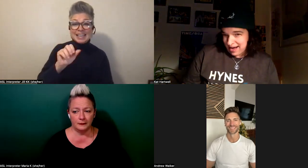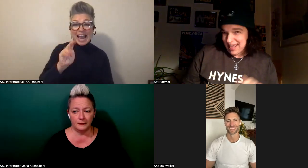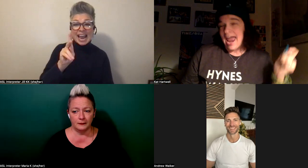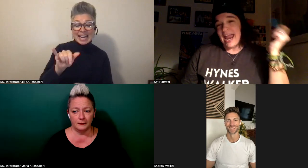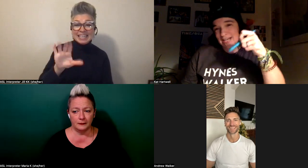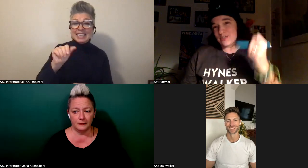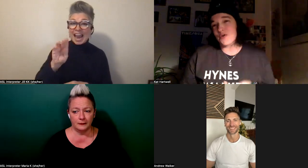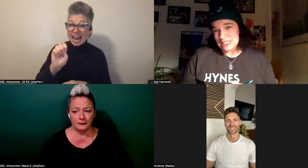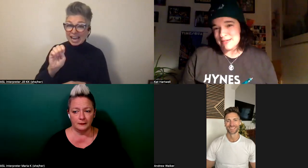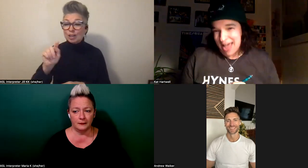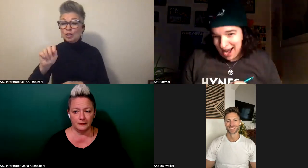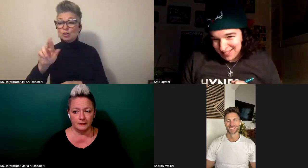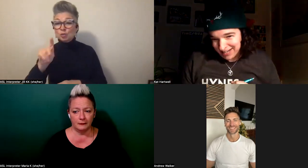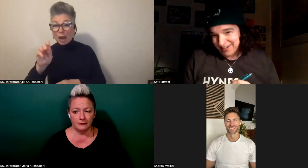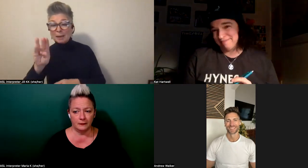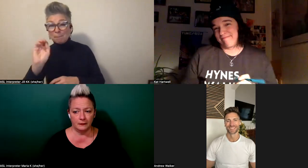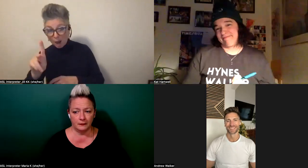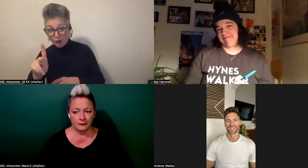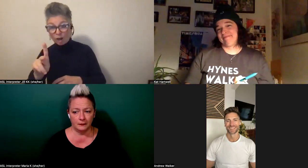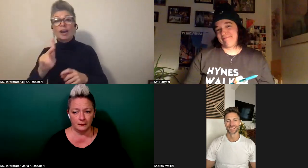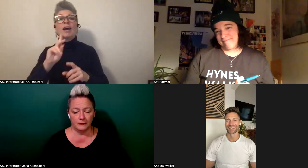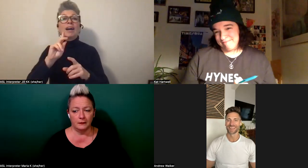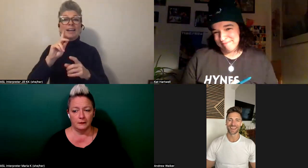Right Men into Christmas Island?